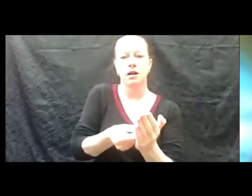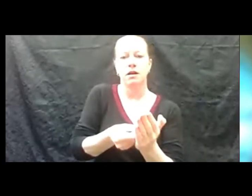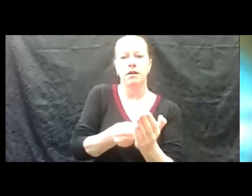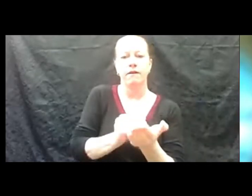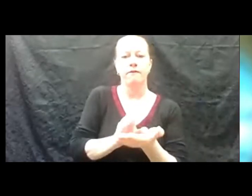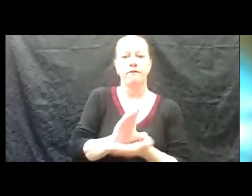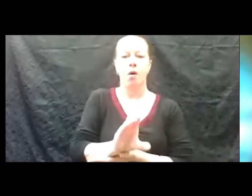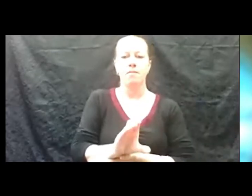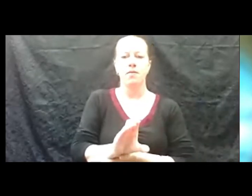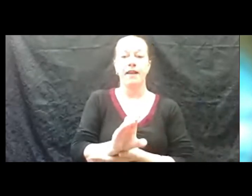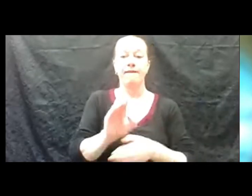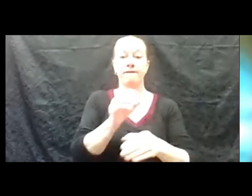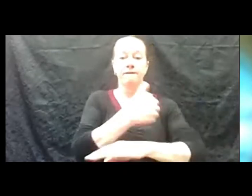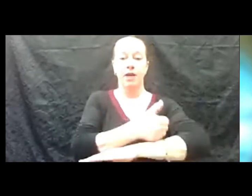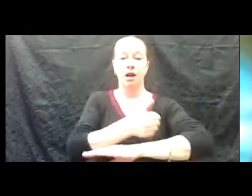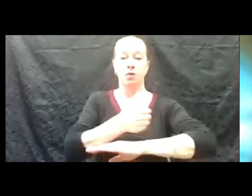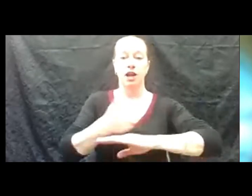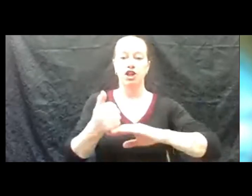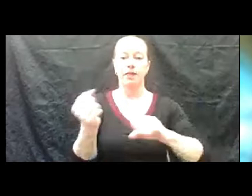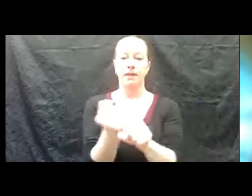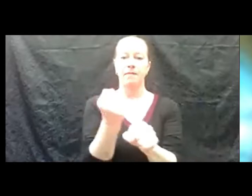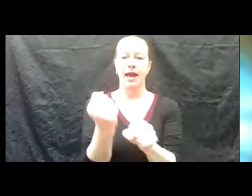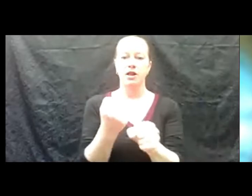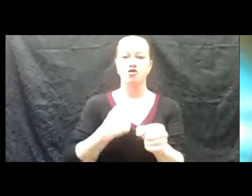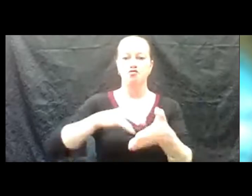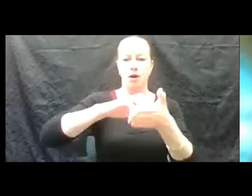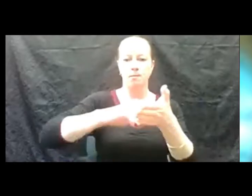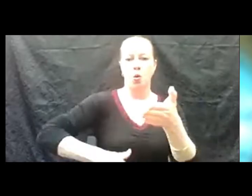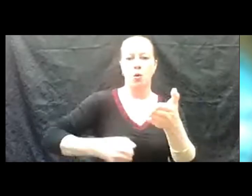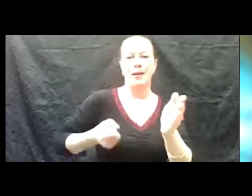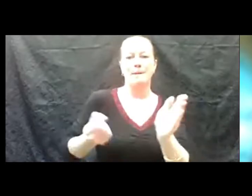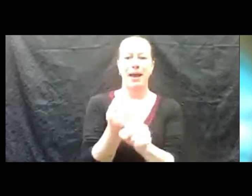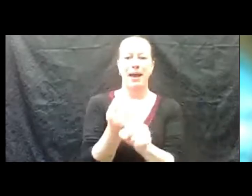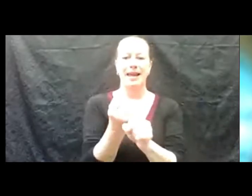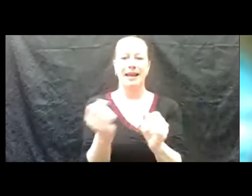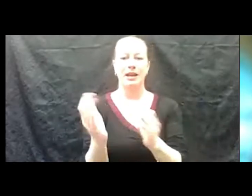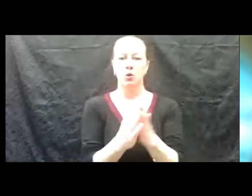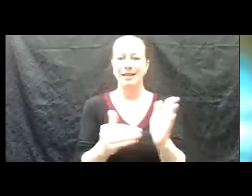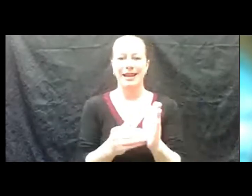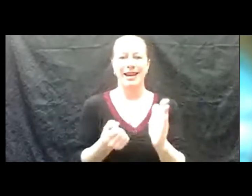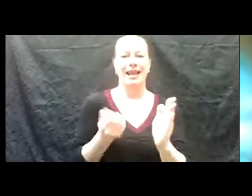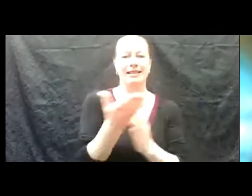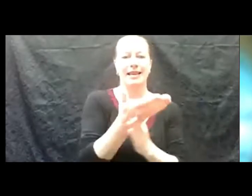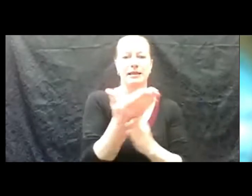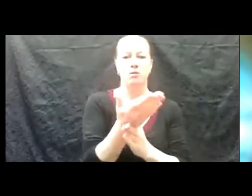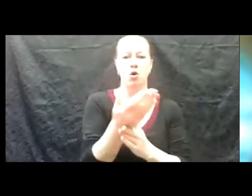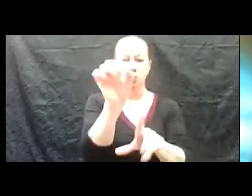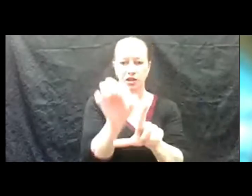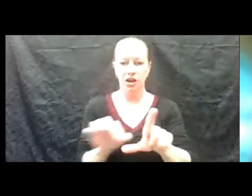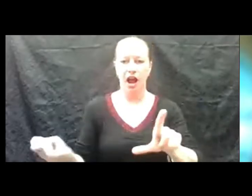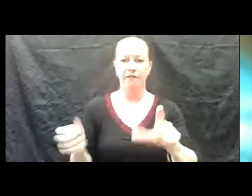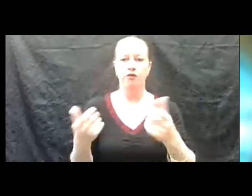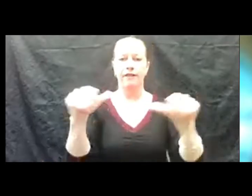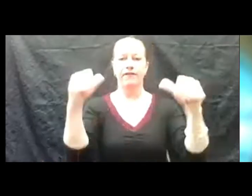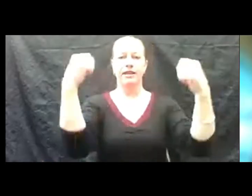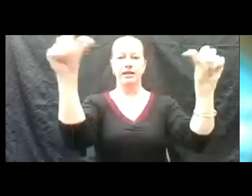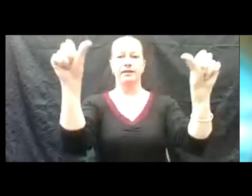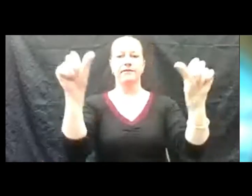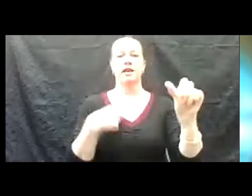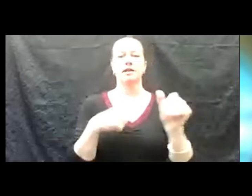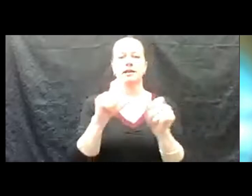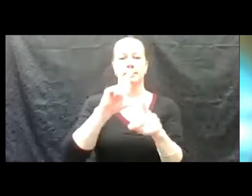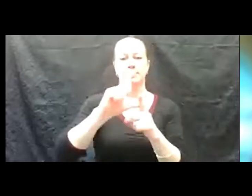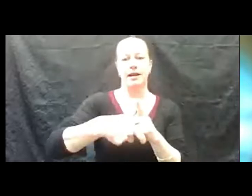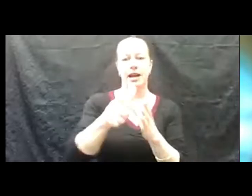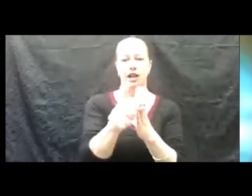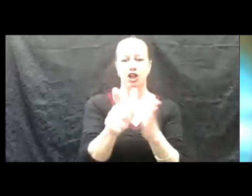Foundation, they made the report Making New Zealand Accessible, a Design for Effective Accessibility Legislation. And